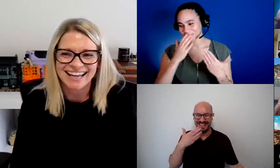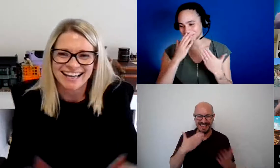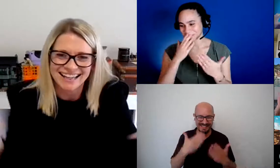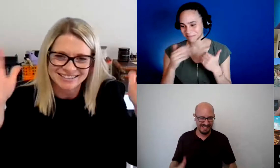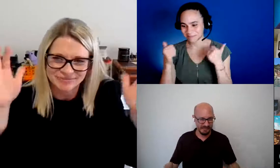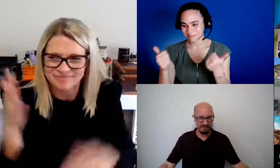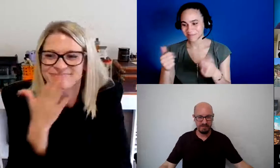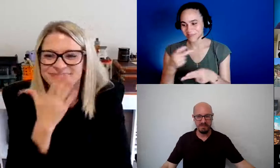care.